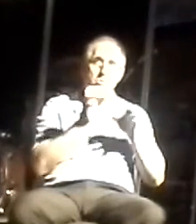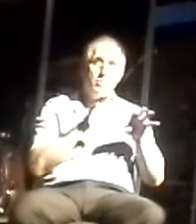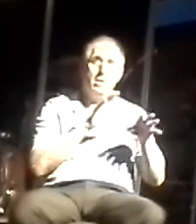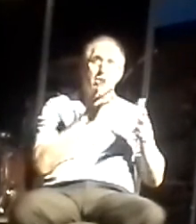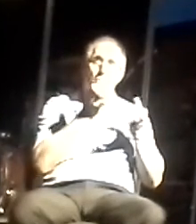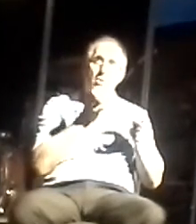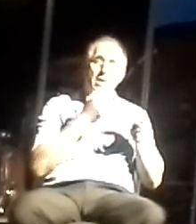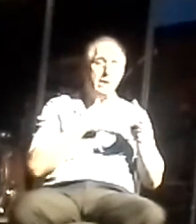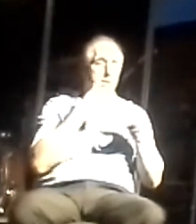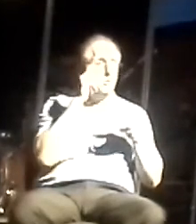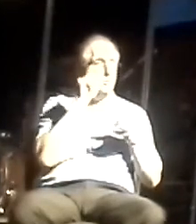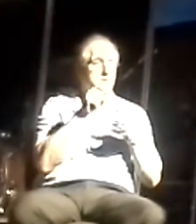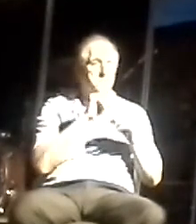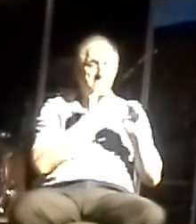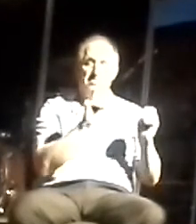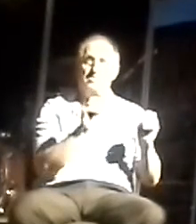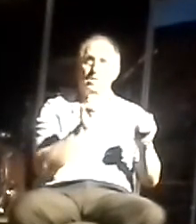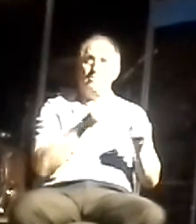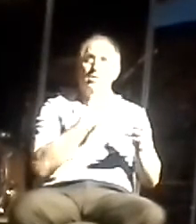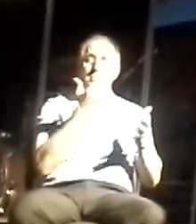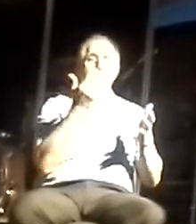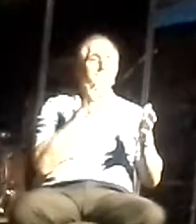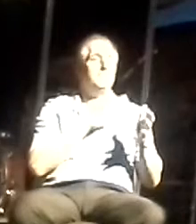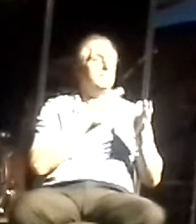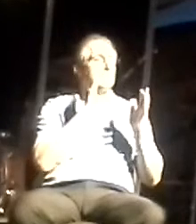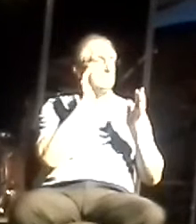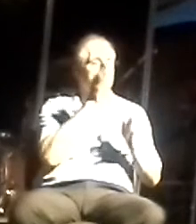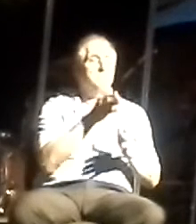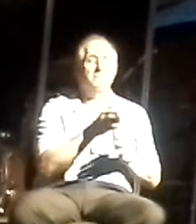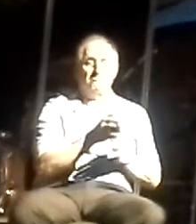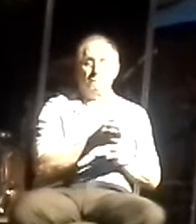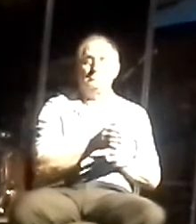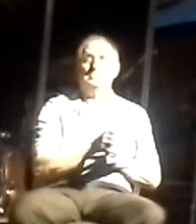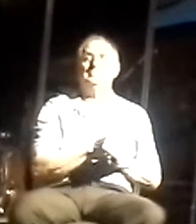to do. I don't need anything. Everything's going to be all right.